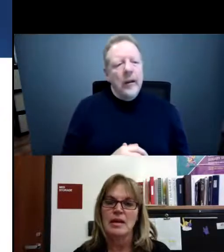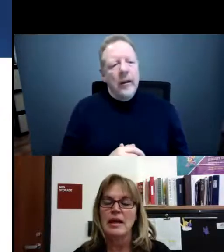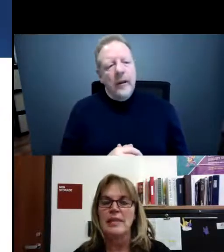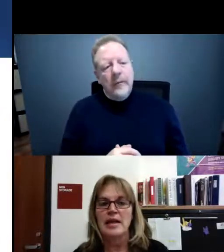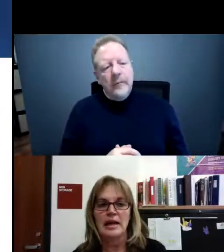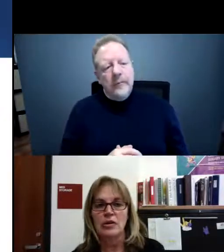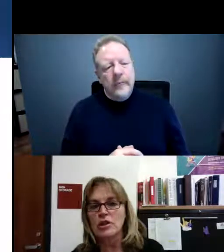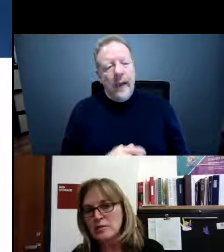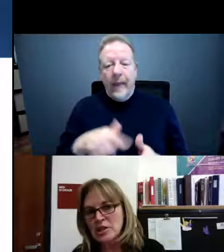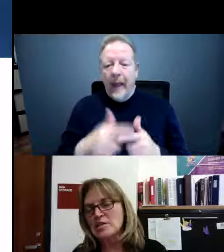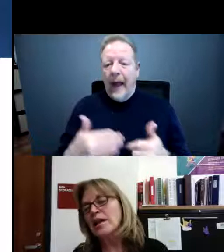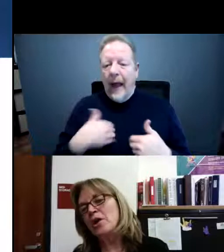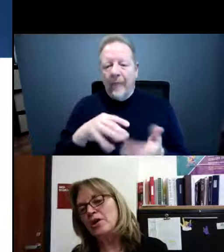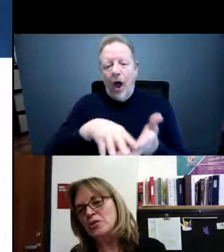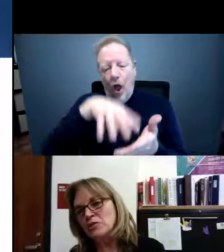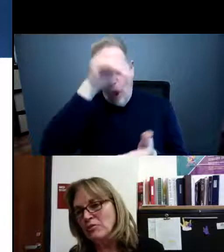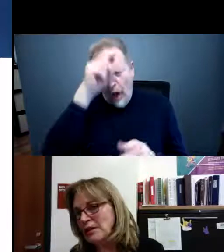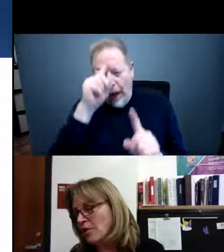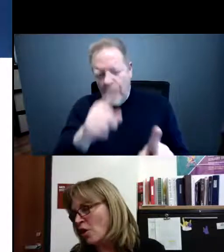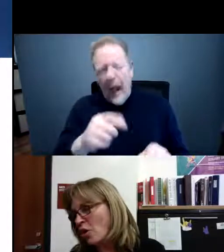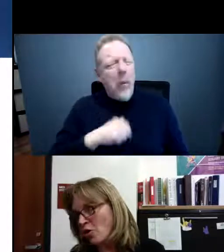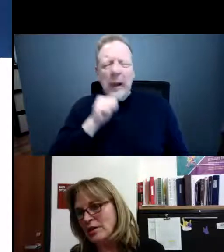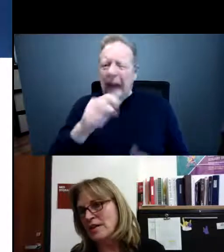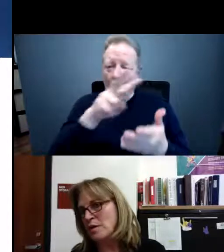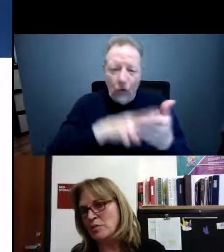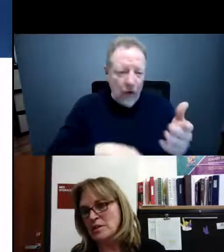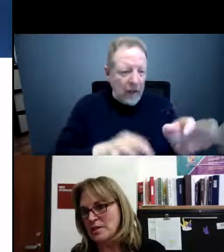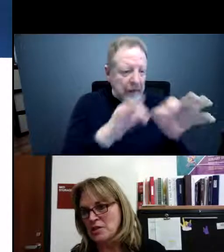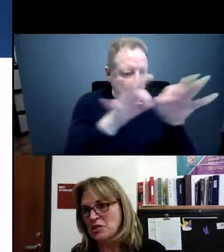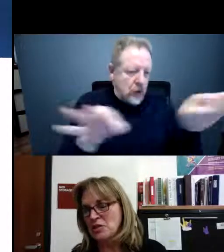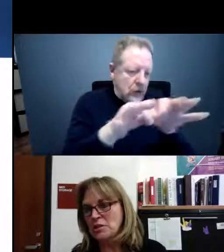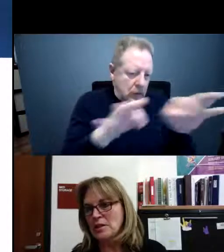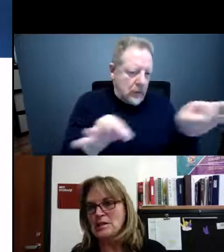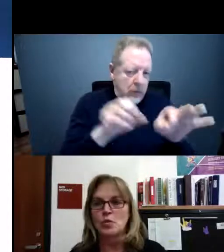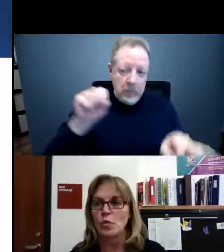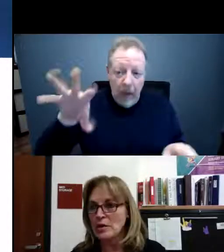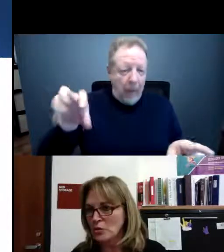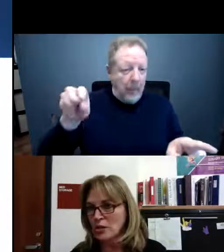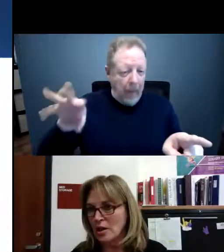And then I had learning objectives. I'm not going to read the whole entire presentation to you because it's way too long.